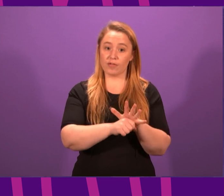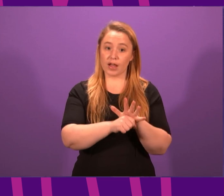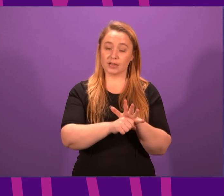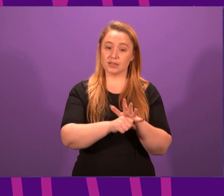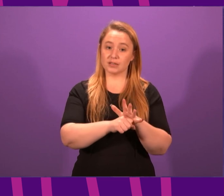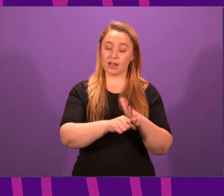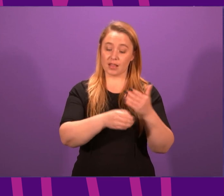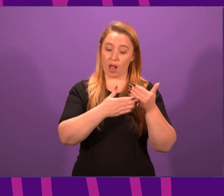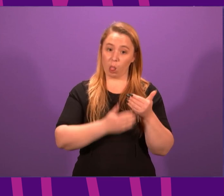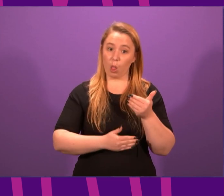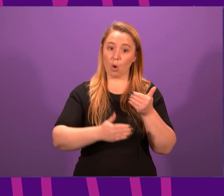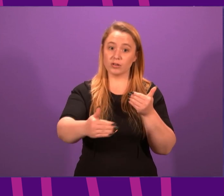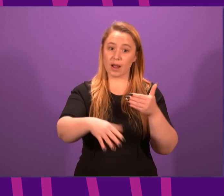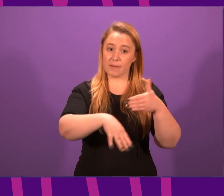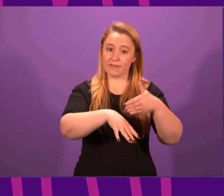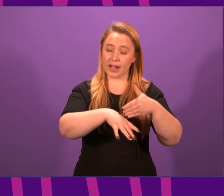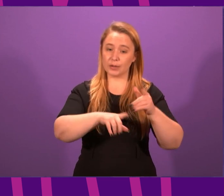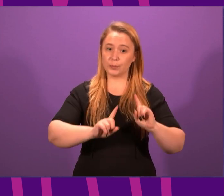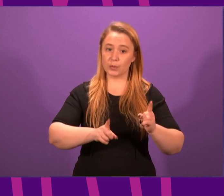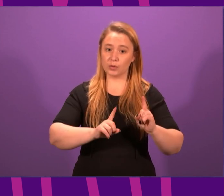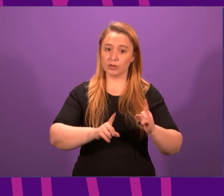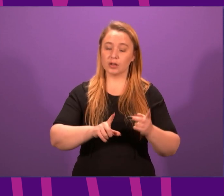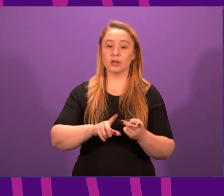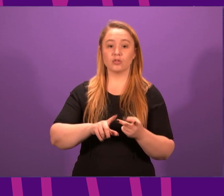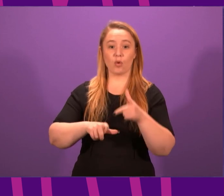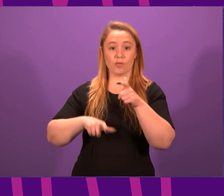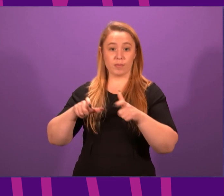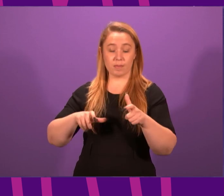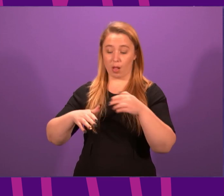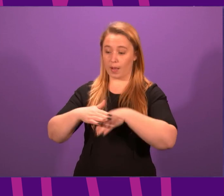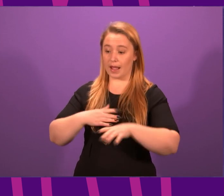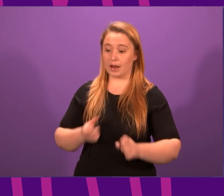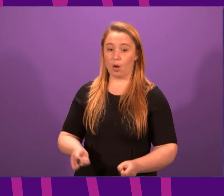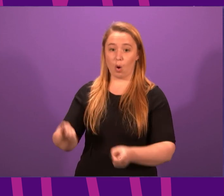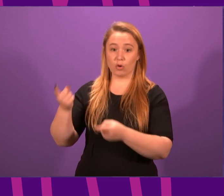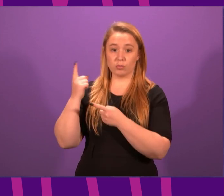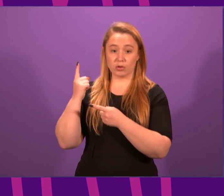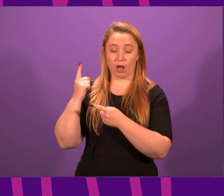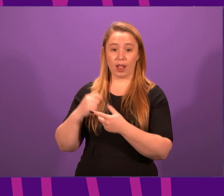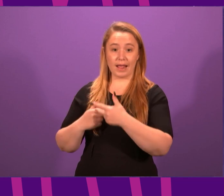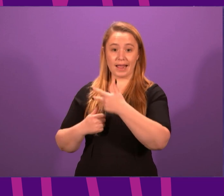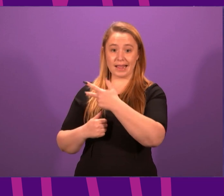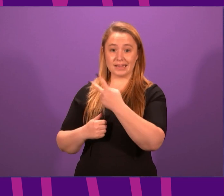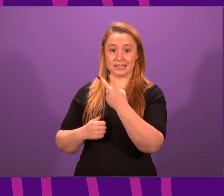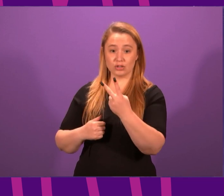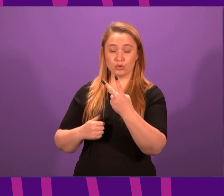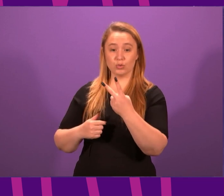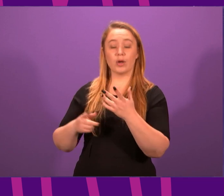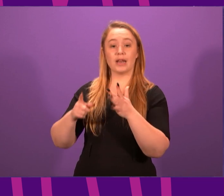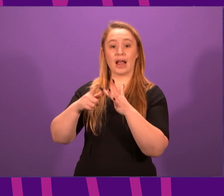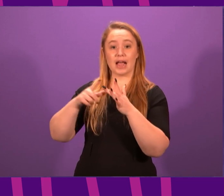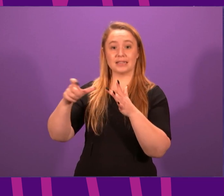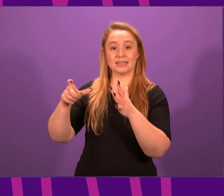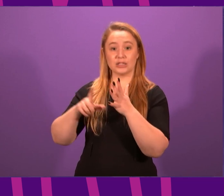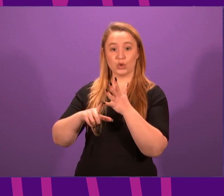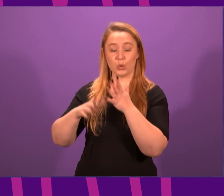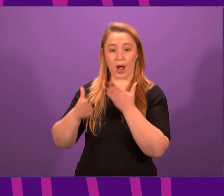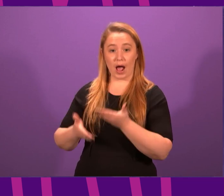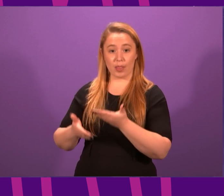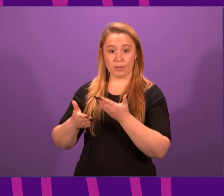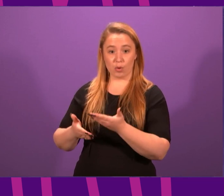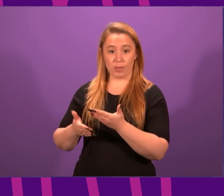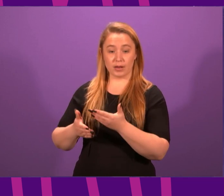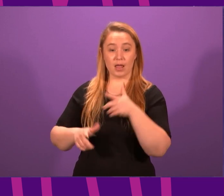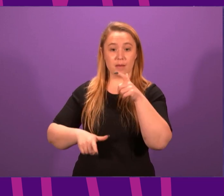who are COVID positive in hospital right now, of whom 82 are in ICU. People who are